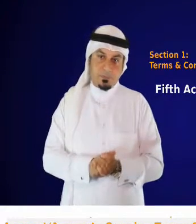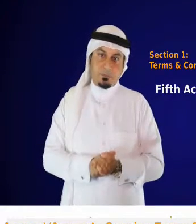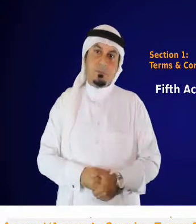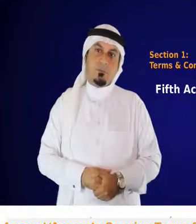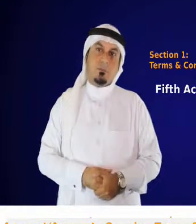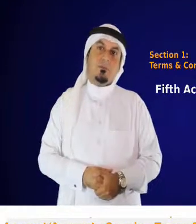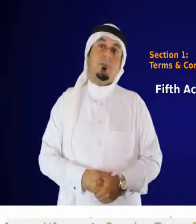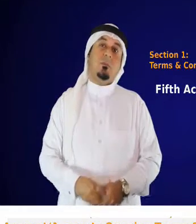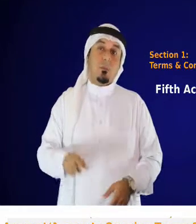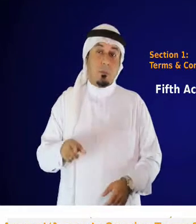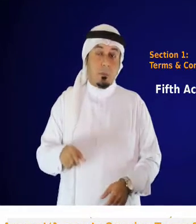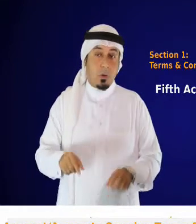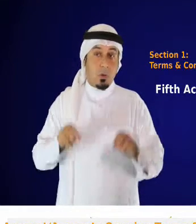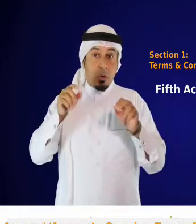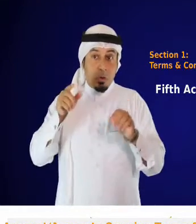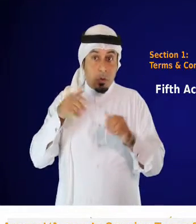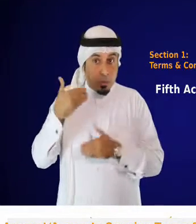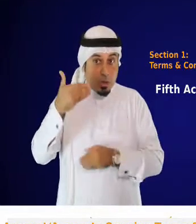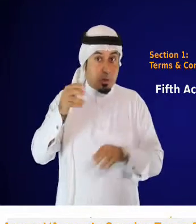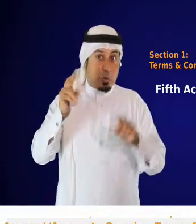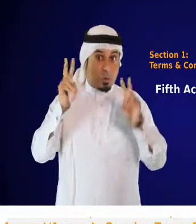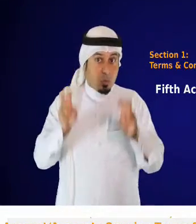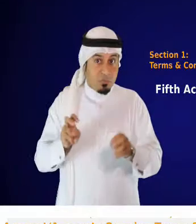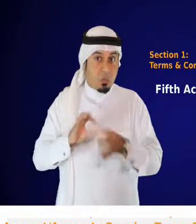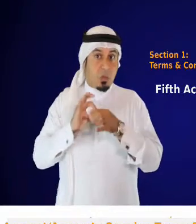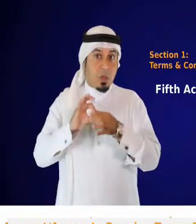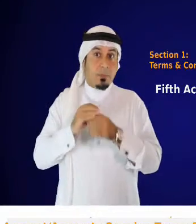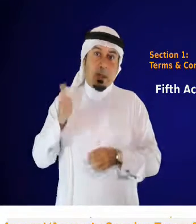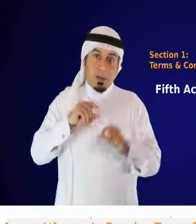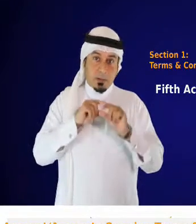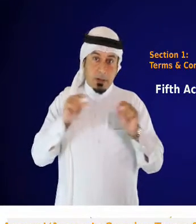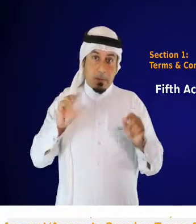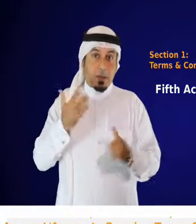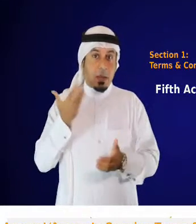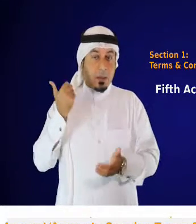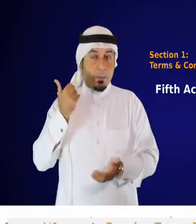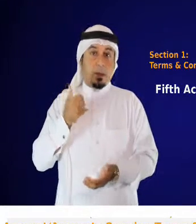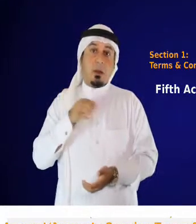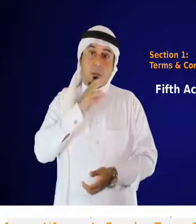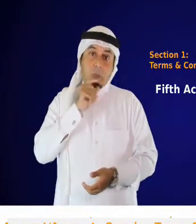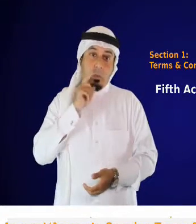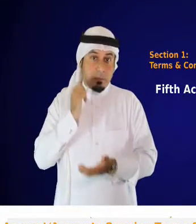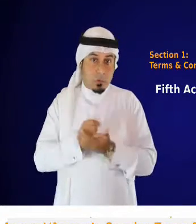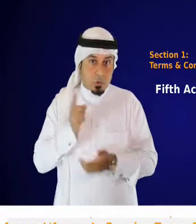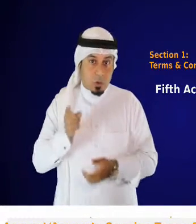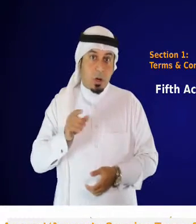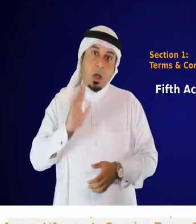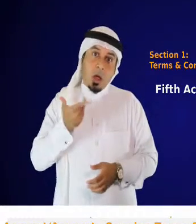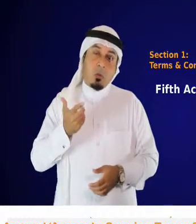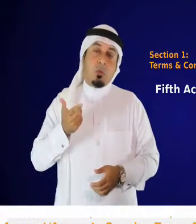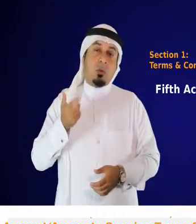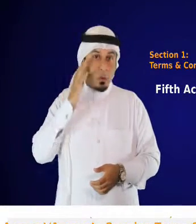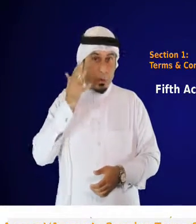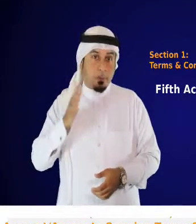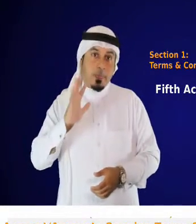Two, the guardian, curator, authorized custodian shall stop to act upon the account when the minor reaches the legal age